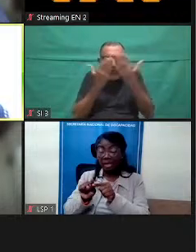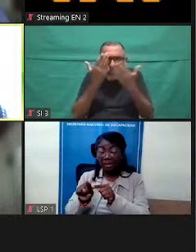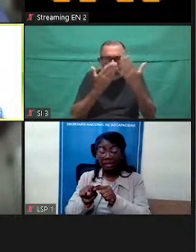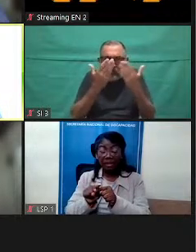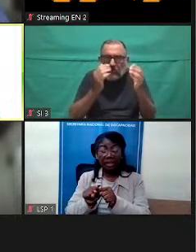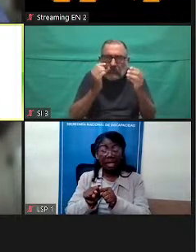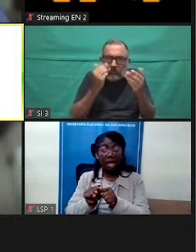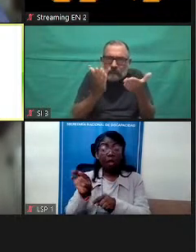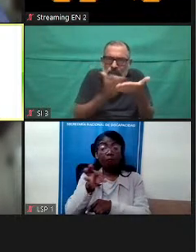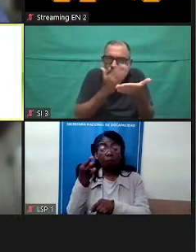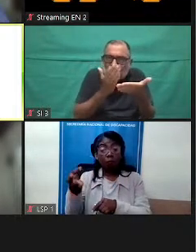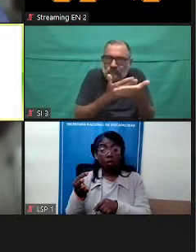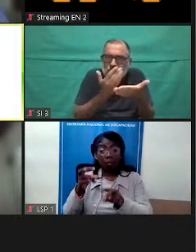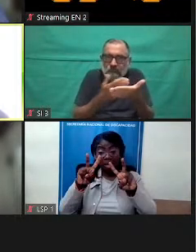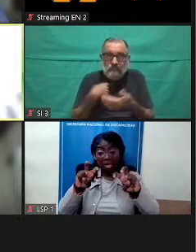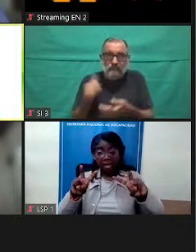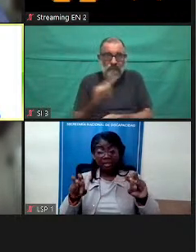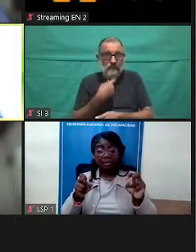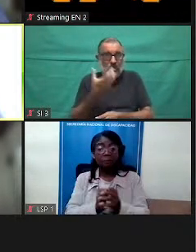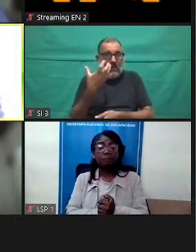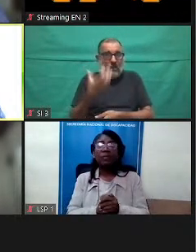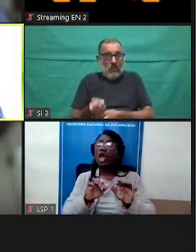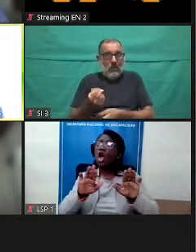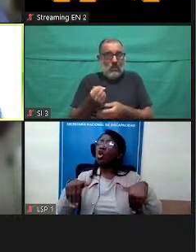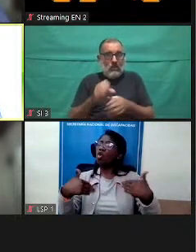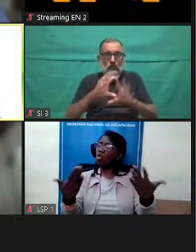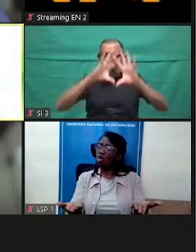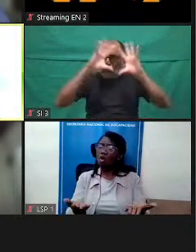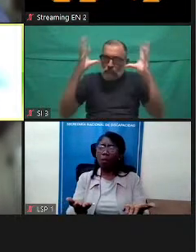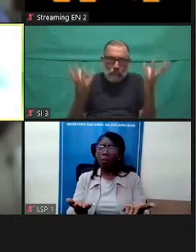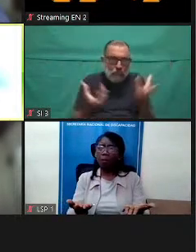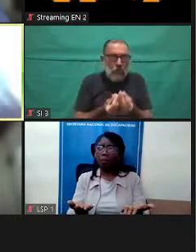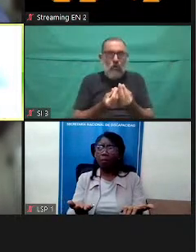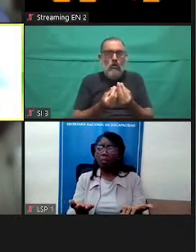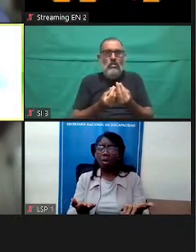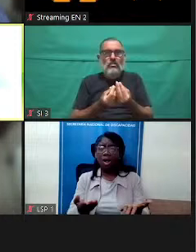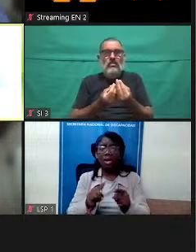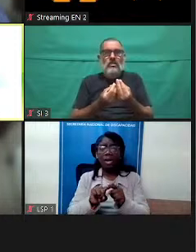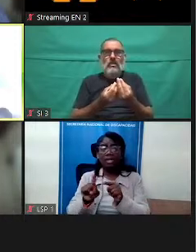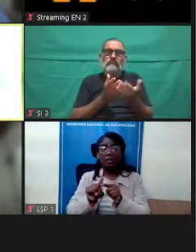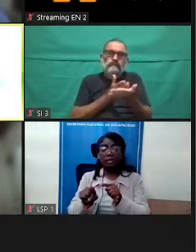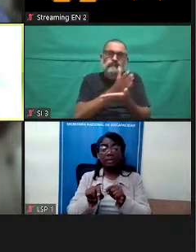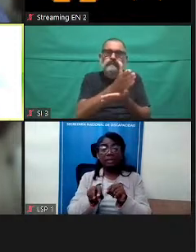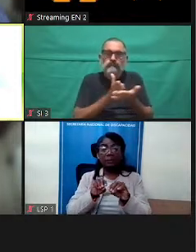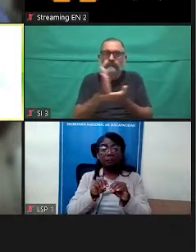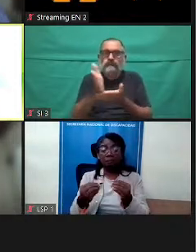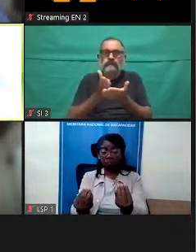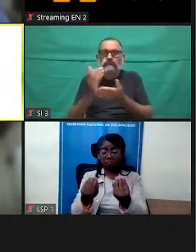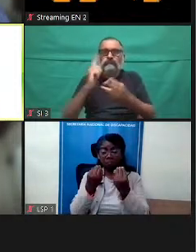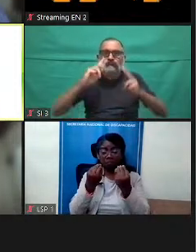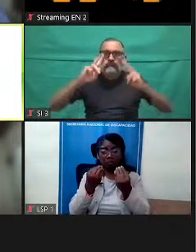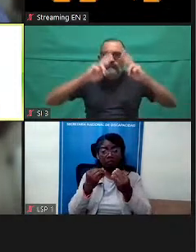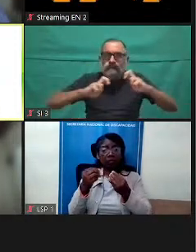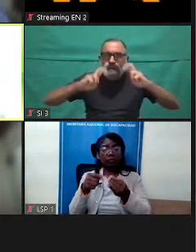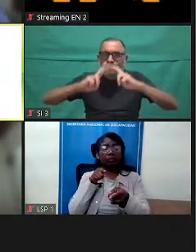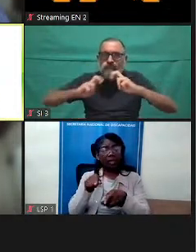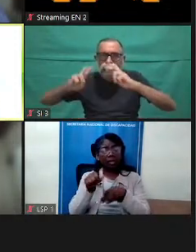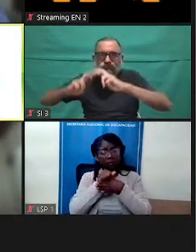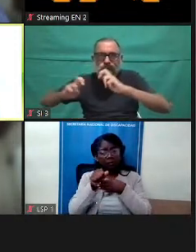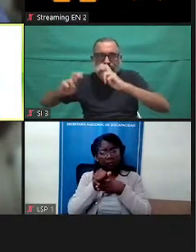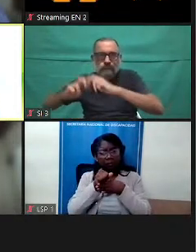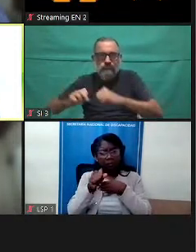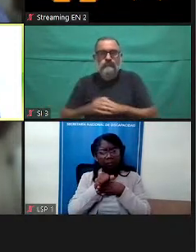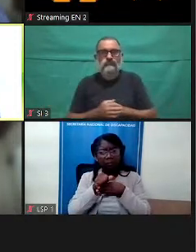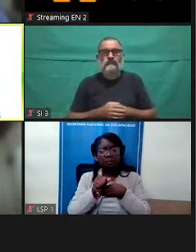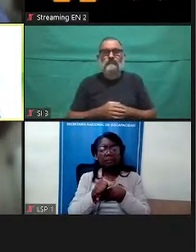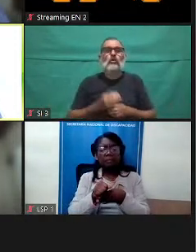all of our ways and all of our analysis and that's clear so how do we get to this transformation we need to carry